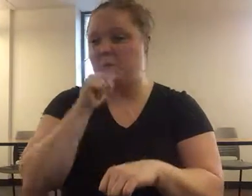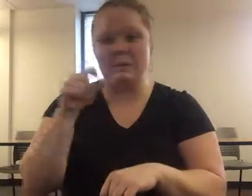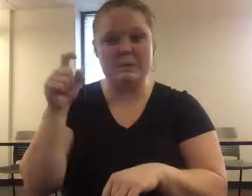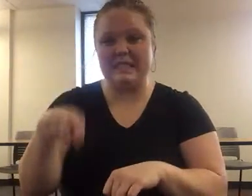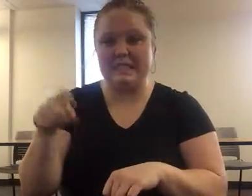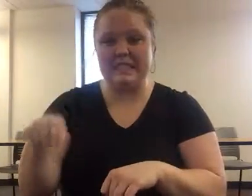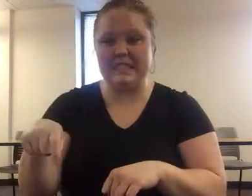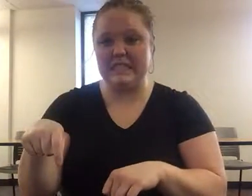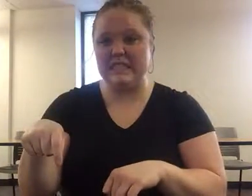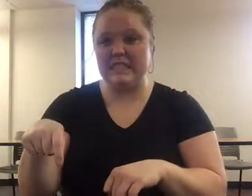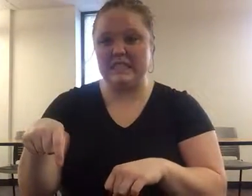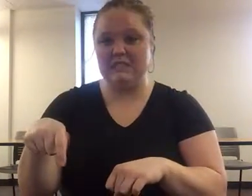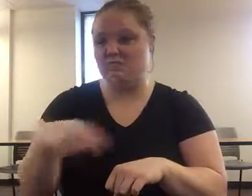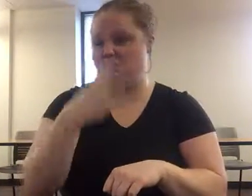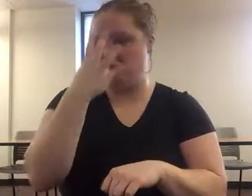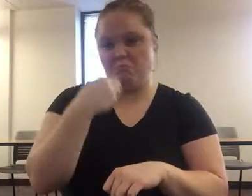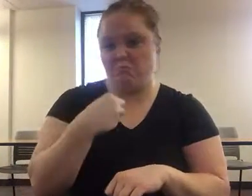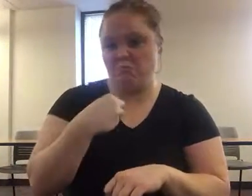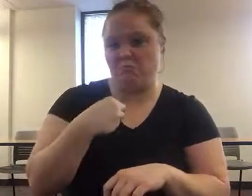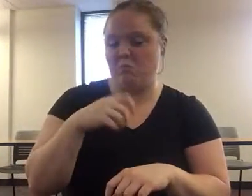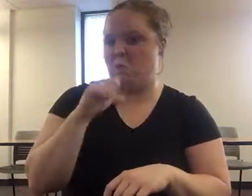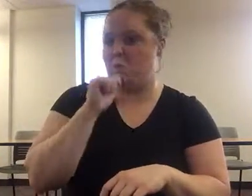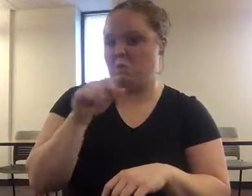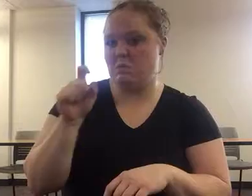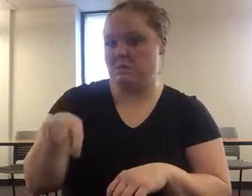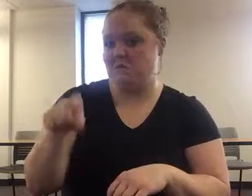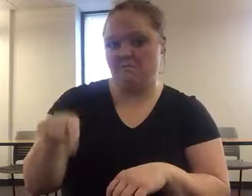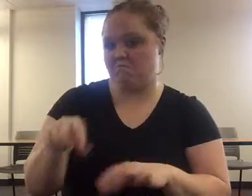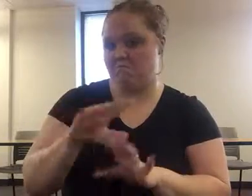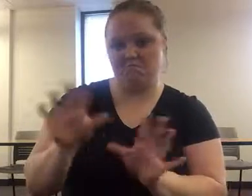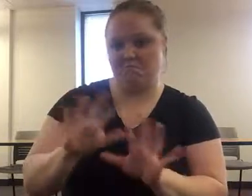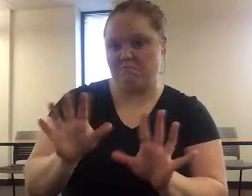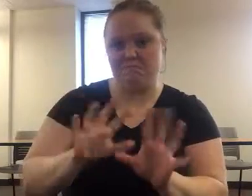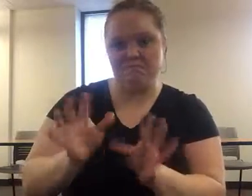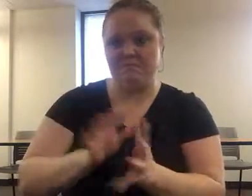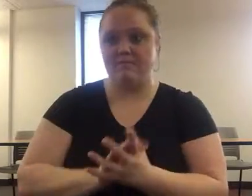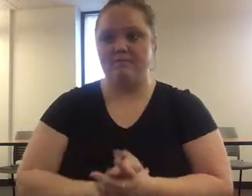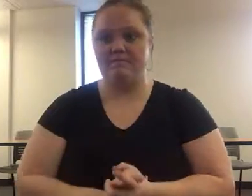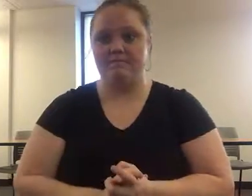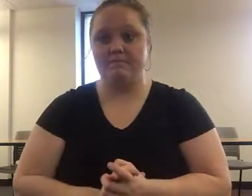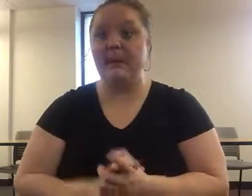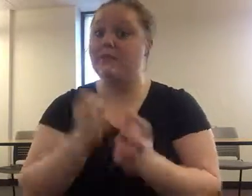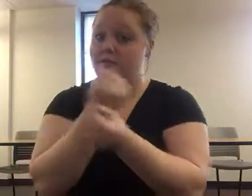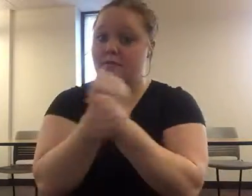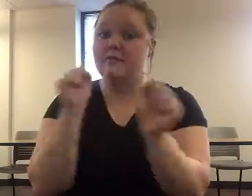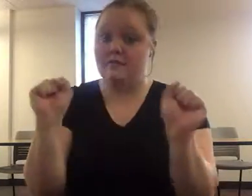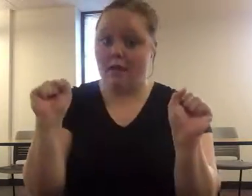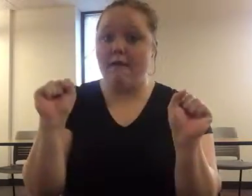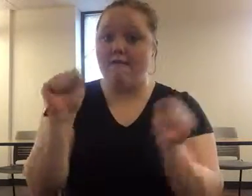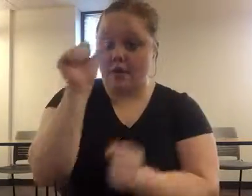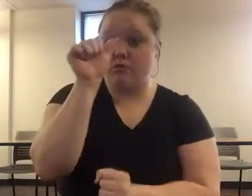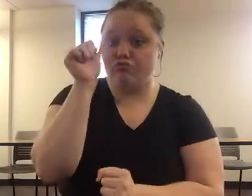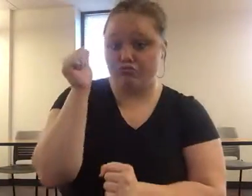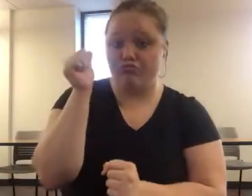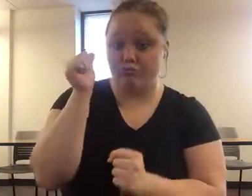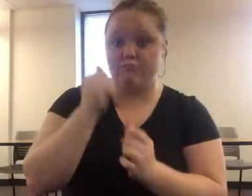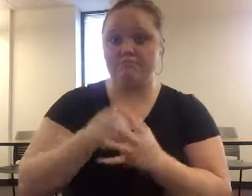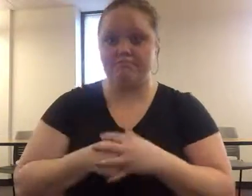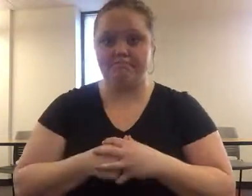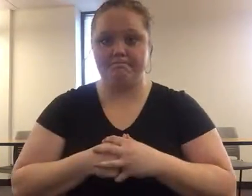with this, which kind of helps make the procedure be as safe as it is. But you are awake. You will have already